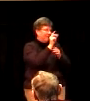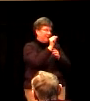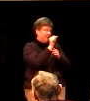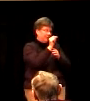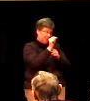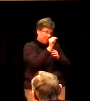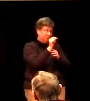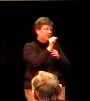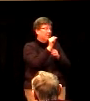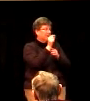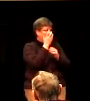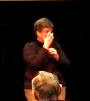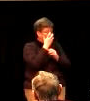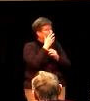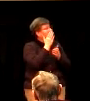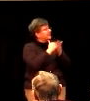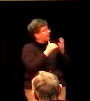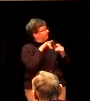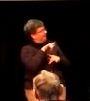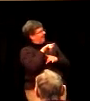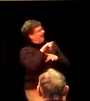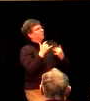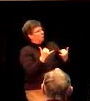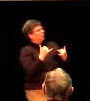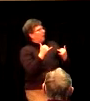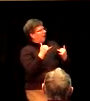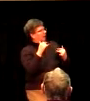our jet planes fly today.